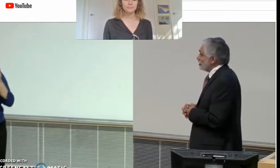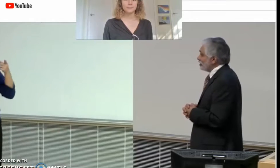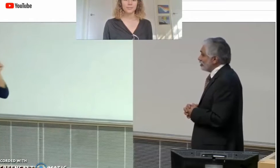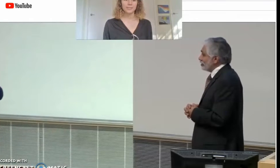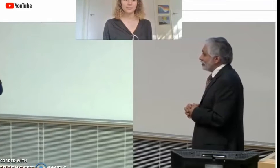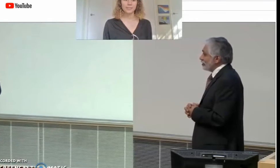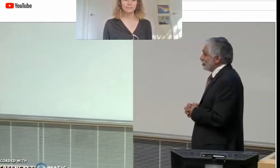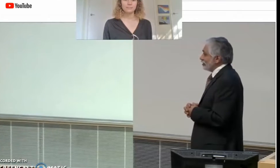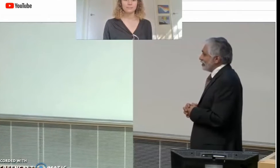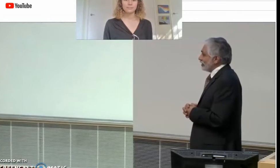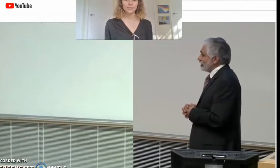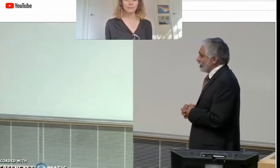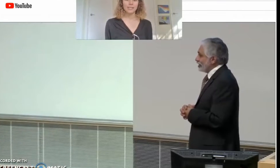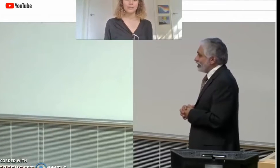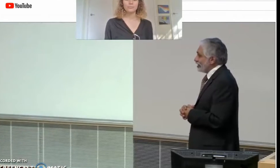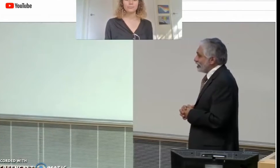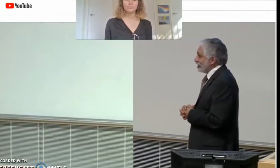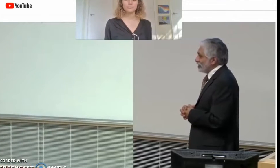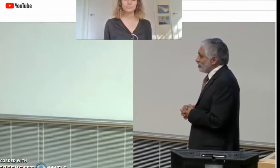All right, am I done? Okay, thank you.